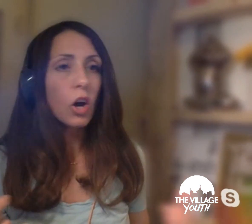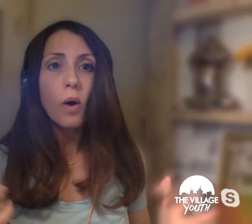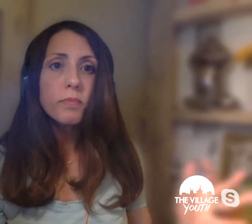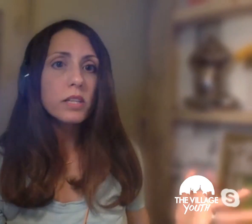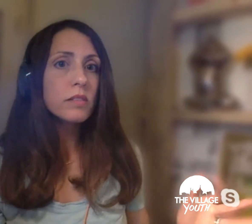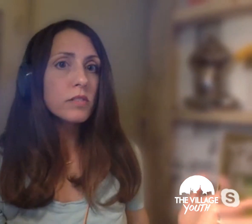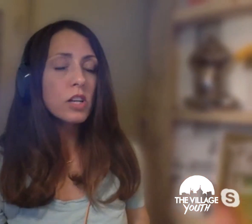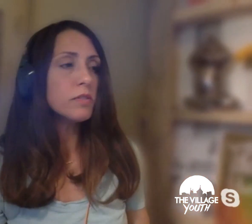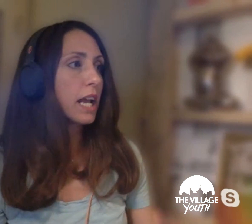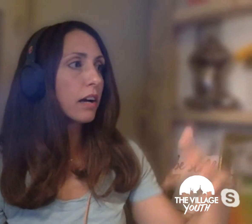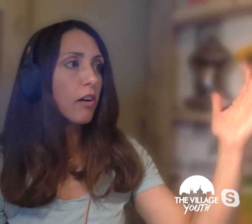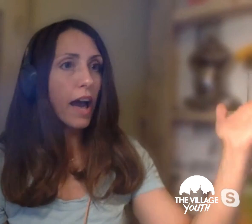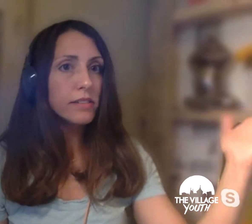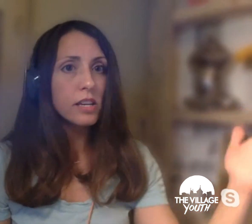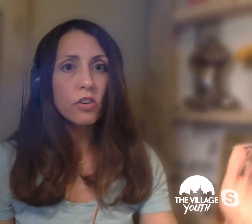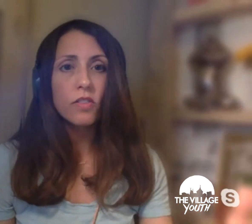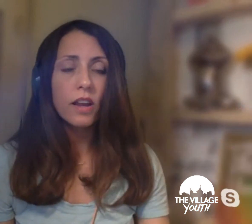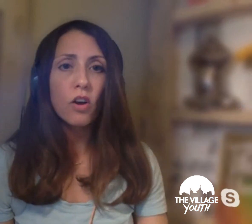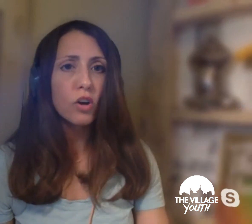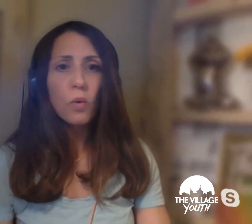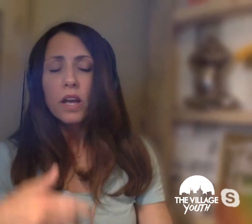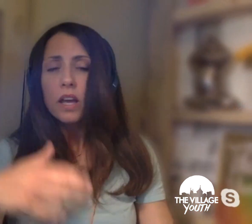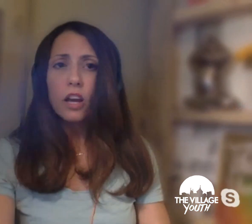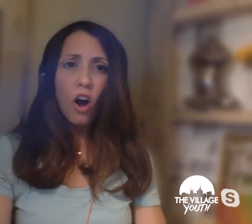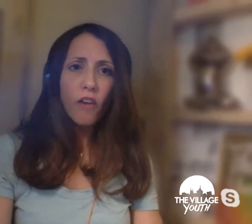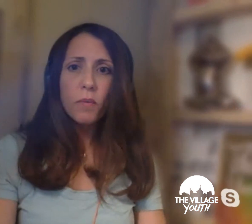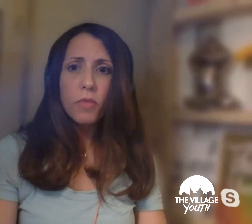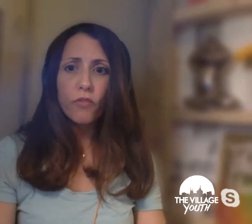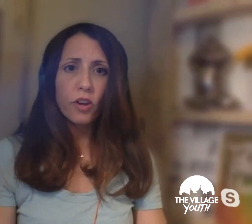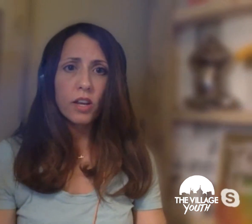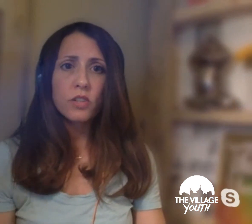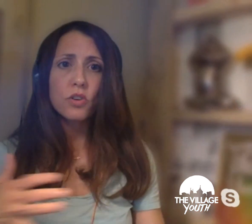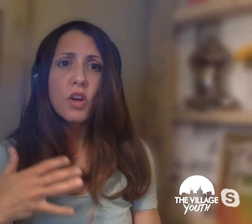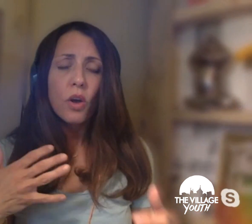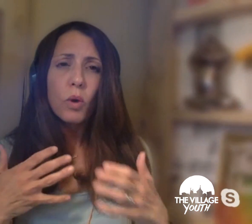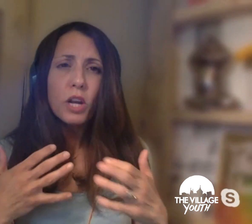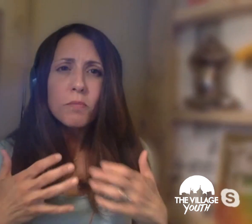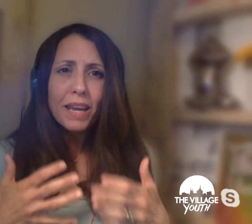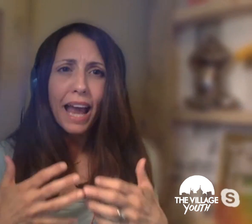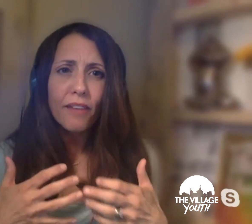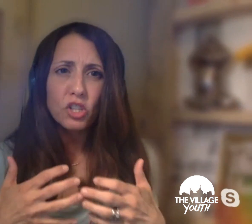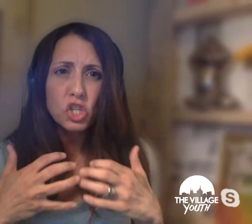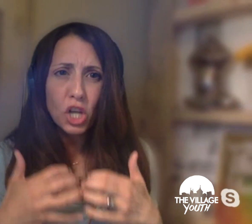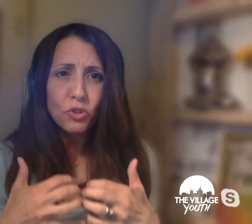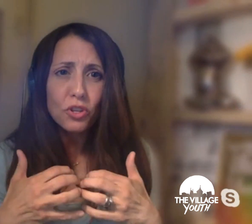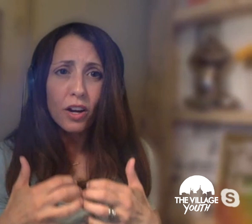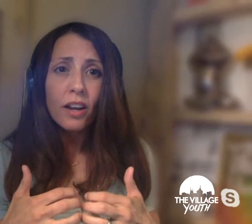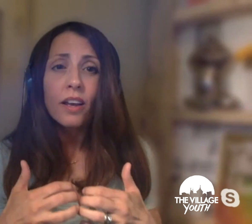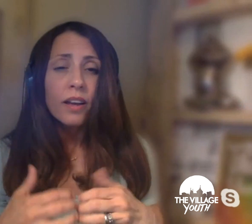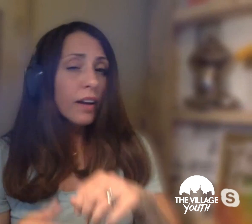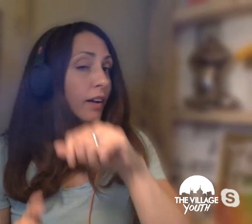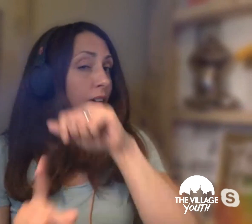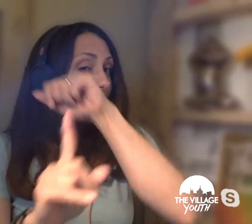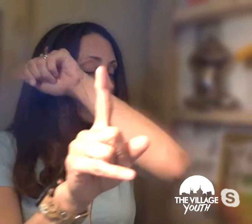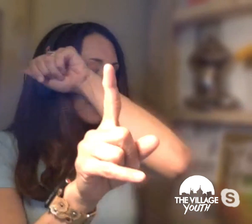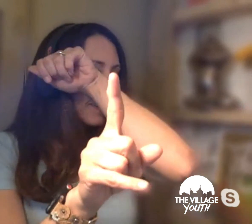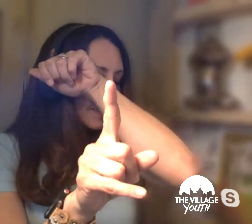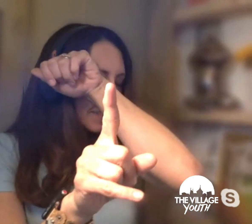leave and go up to, take a class here or there, go get coffee with a friend. Or what do you mean I have to shelter?